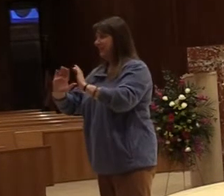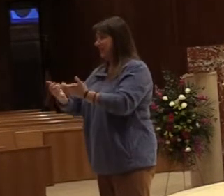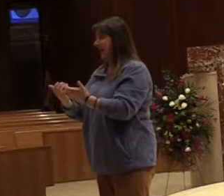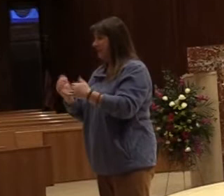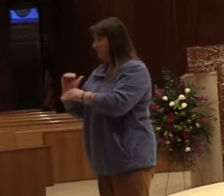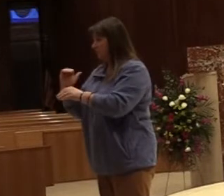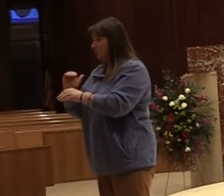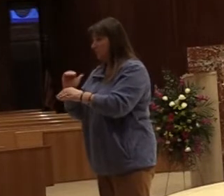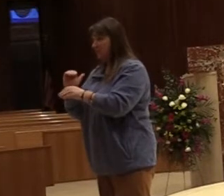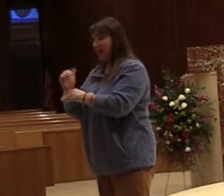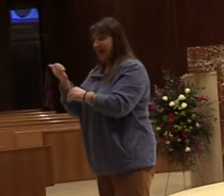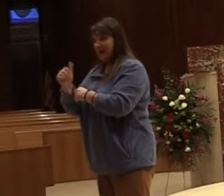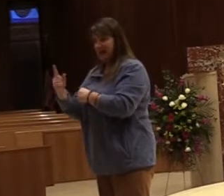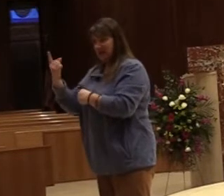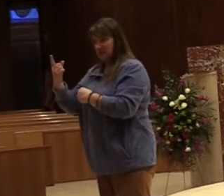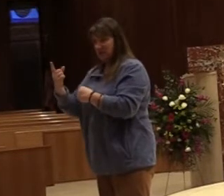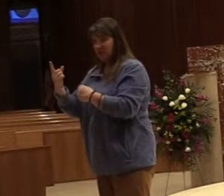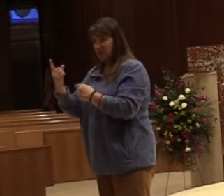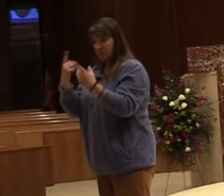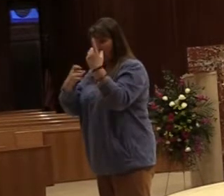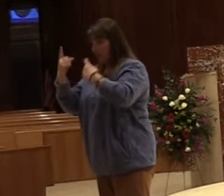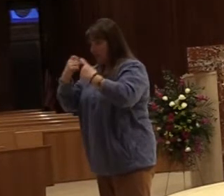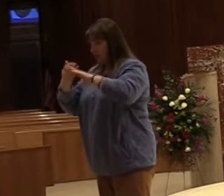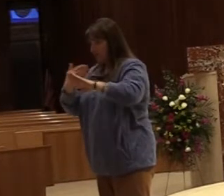groups? I know I kind of went through that fast.